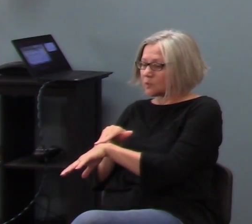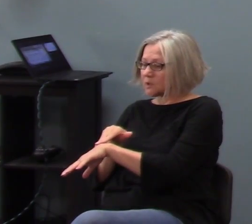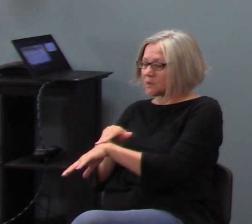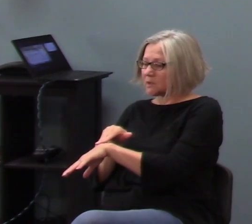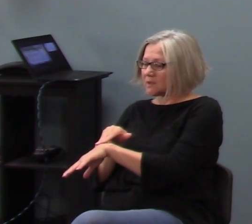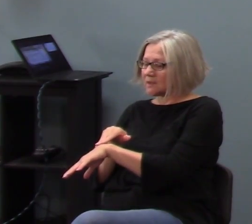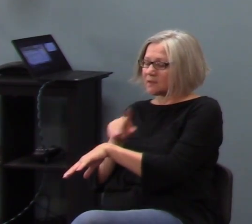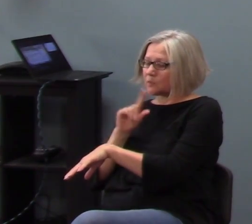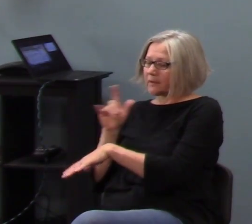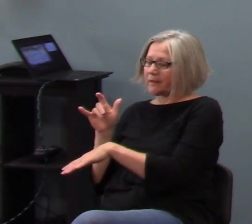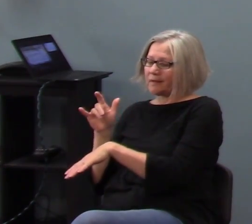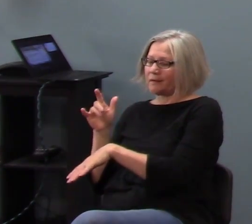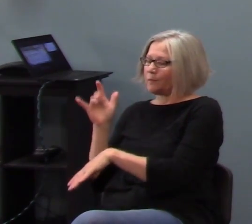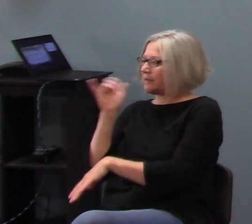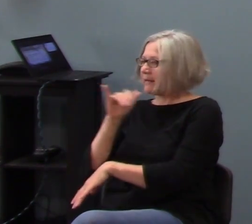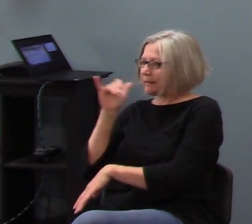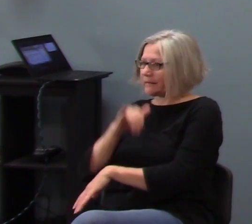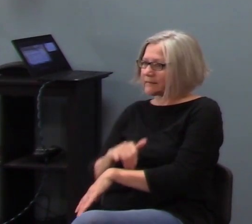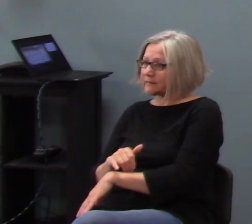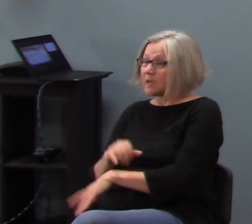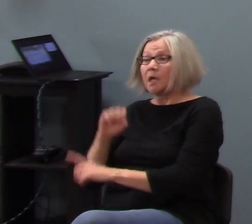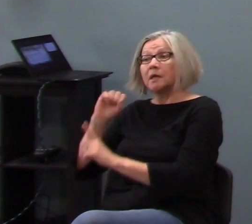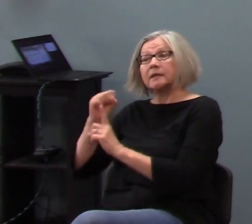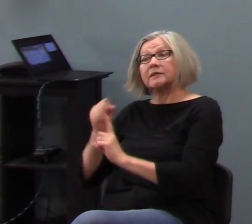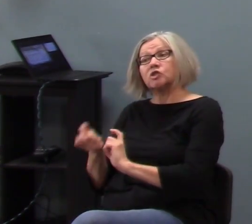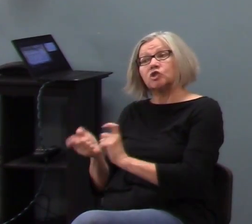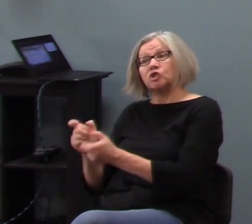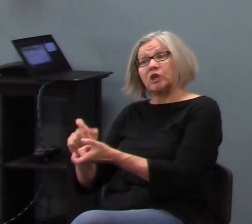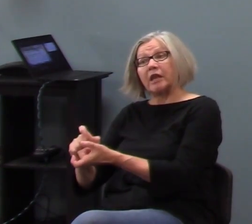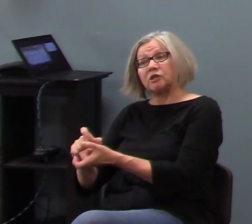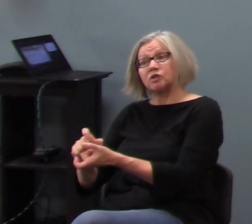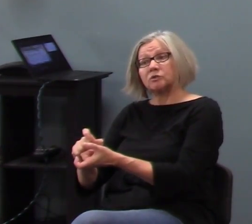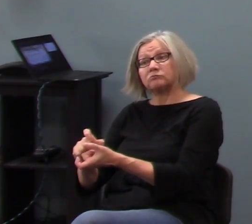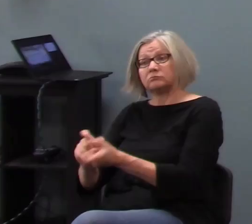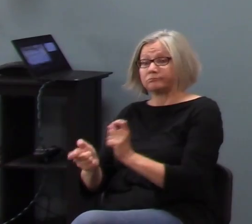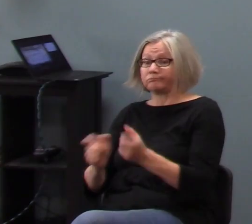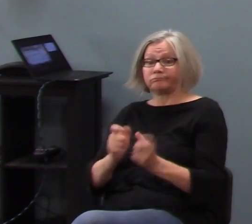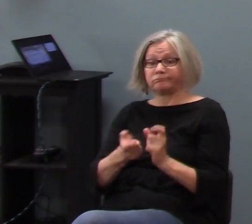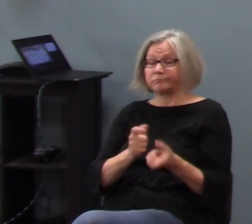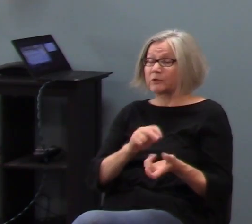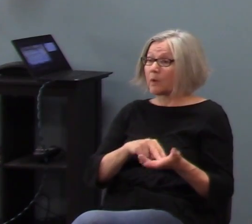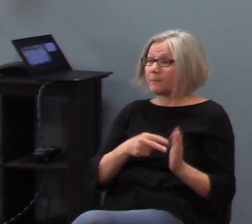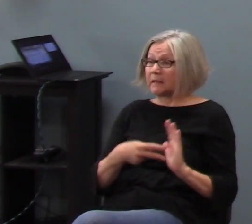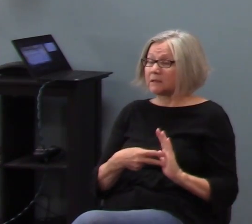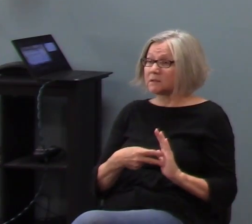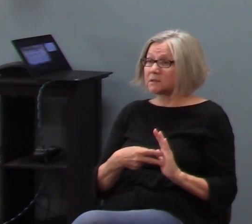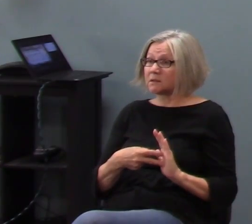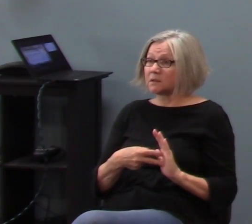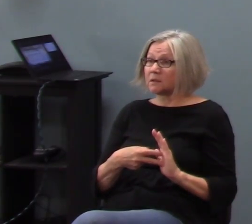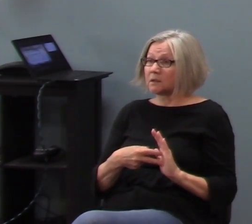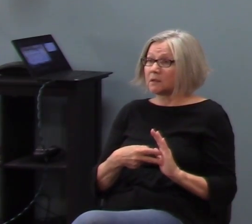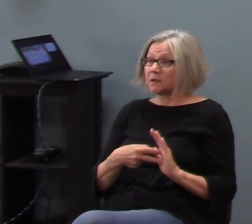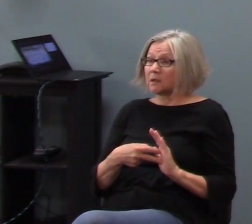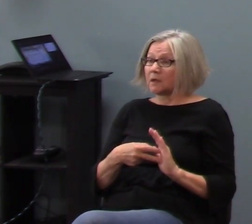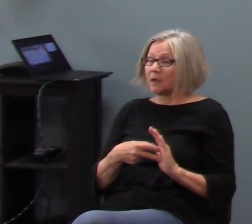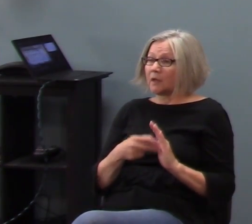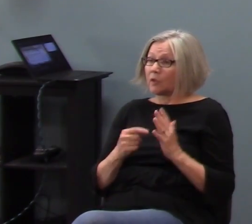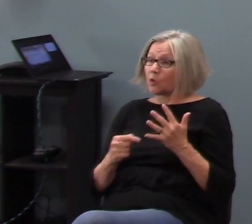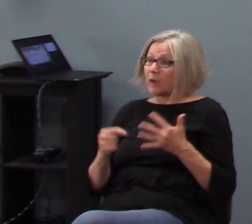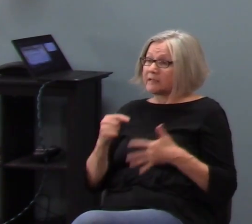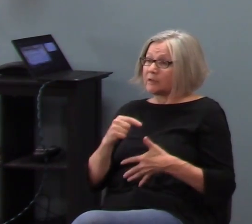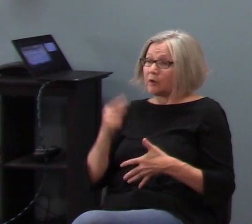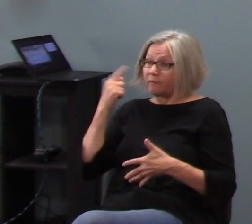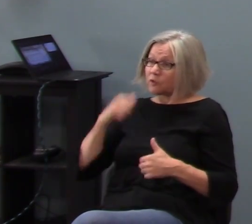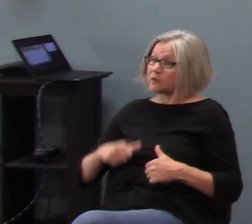gradualism. Conditions change, and then that means that the criteria for survival